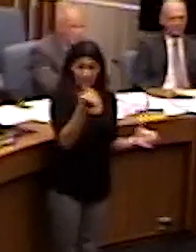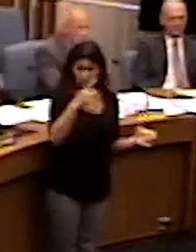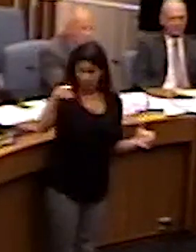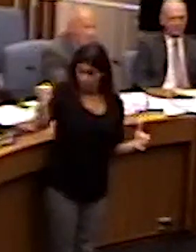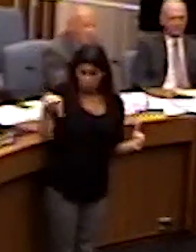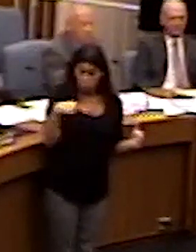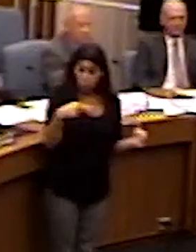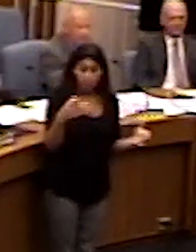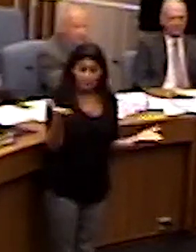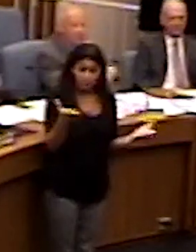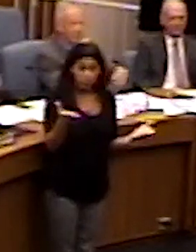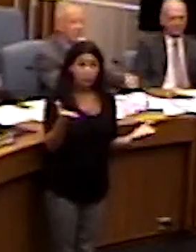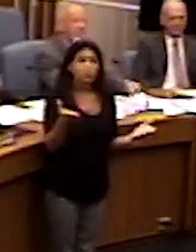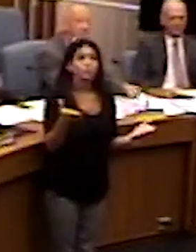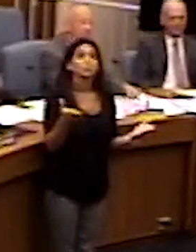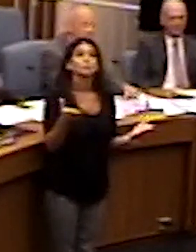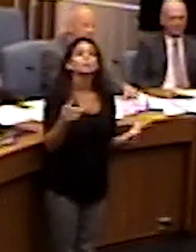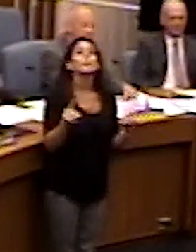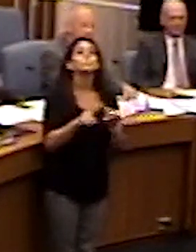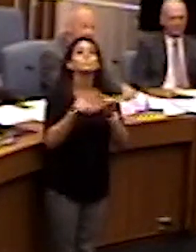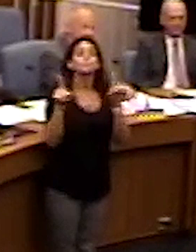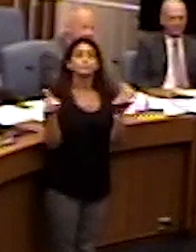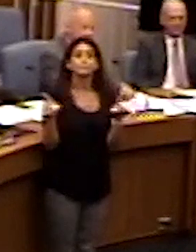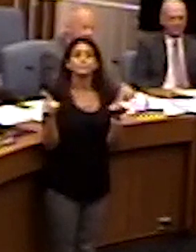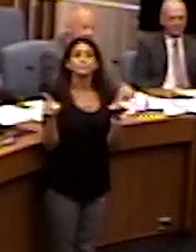anybody here, but